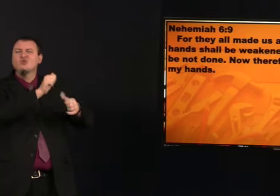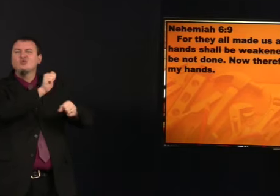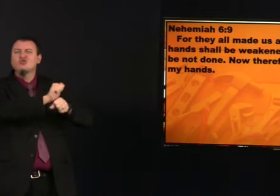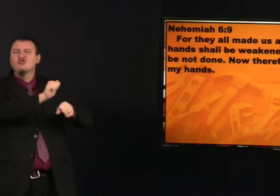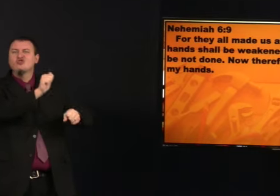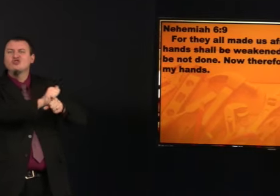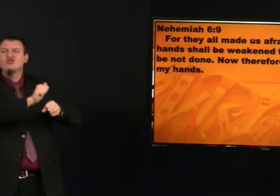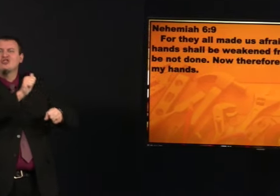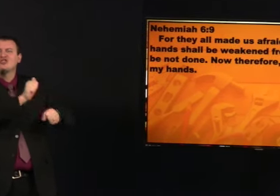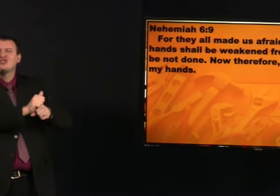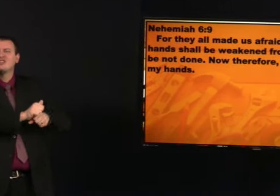work